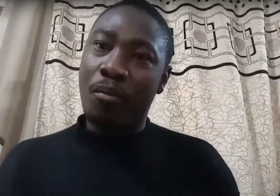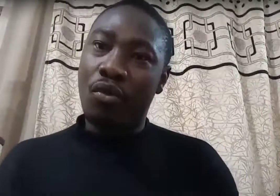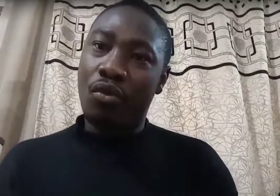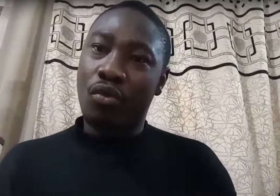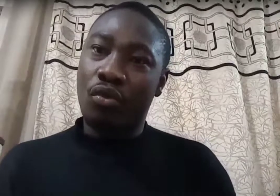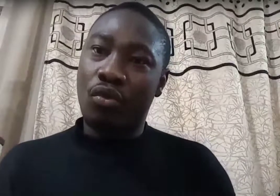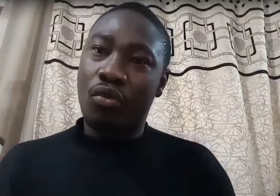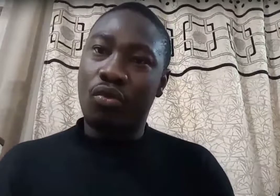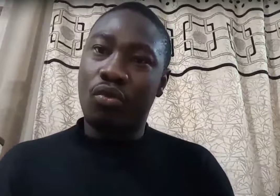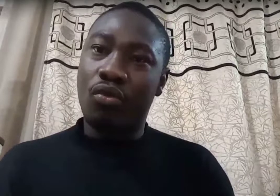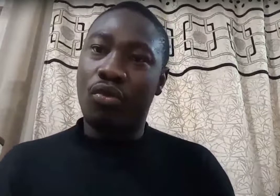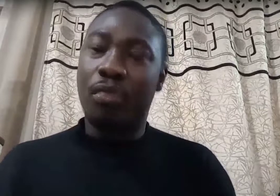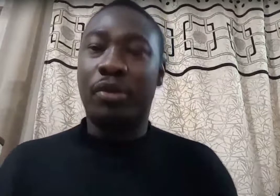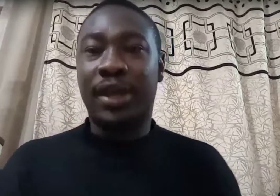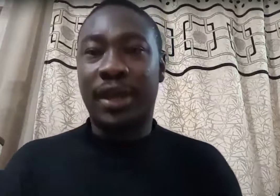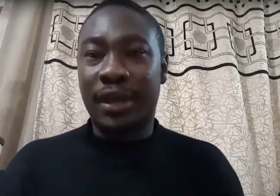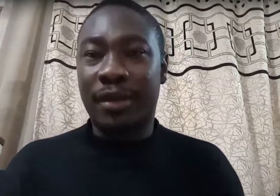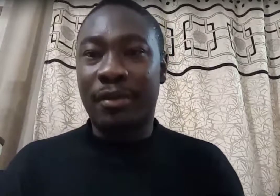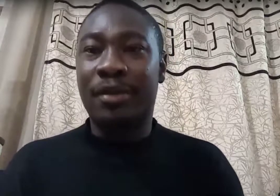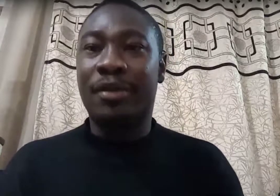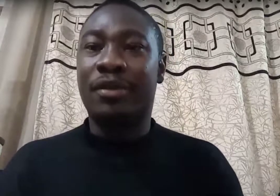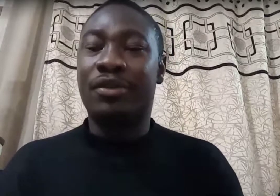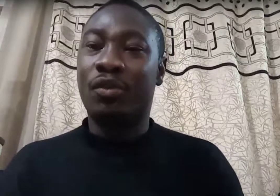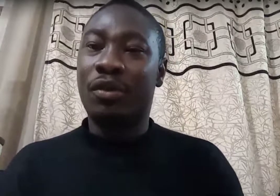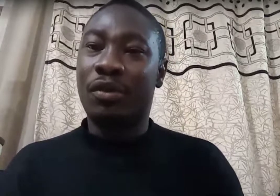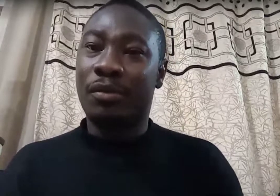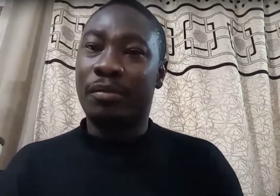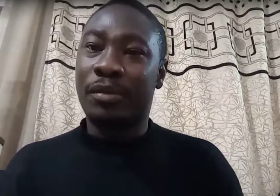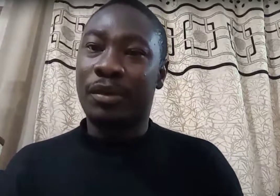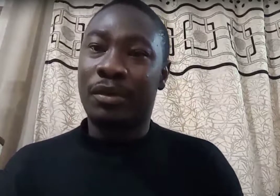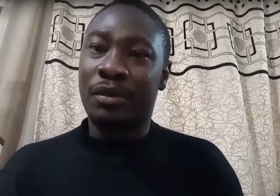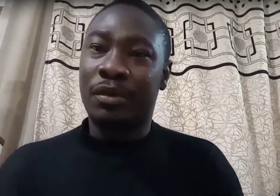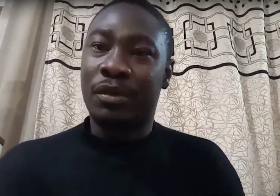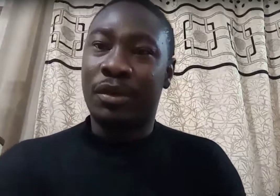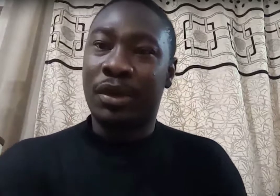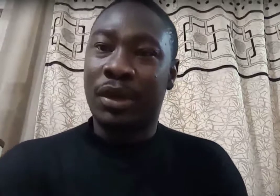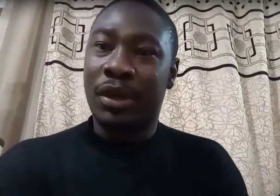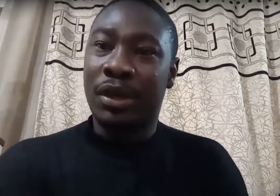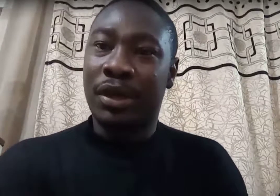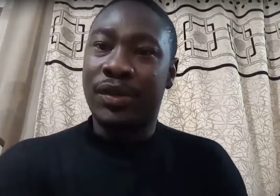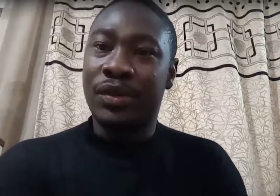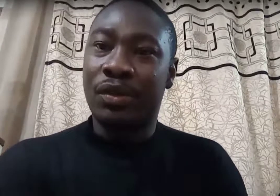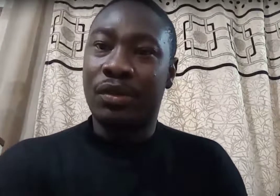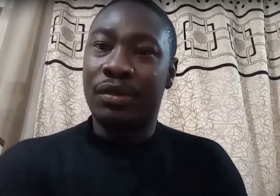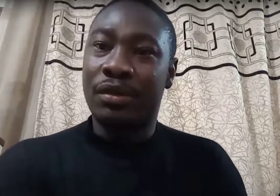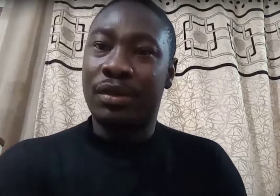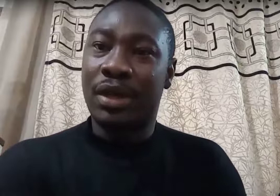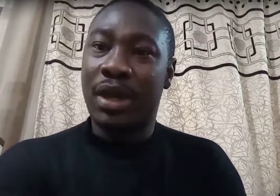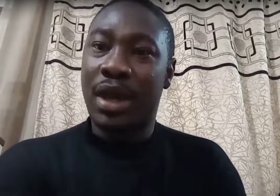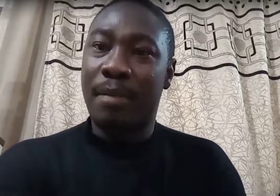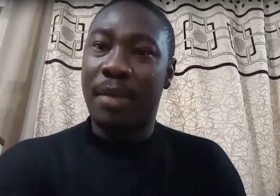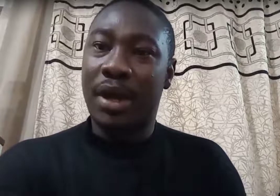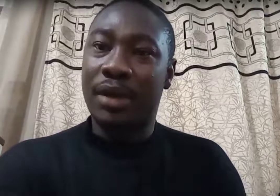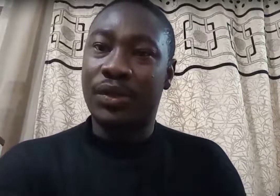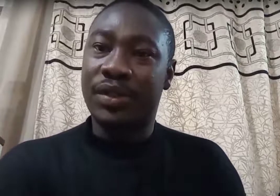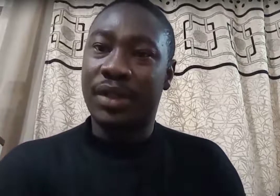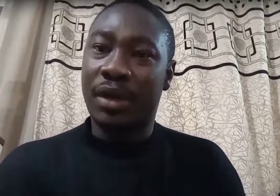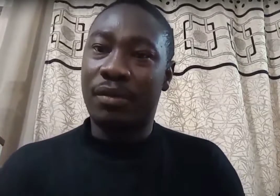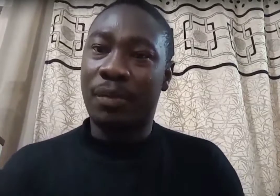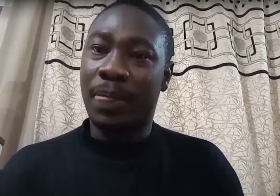Mo Romoke. You're welcome. And I saw Ama just now. Yes, Ama